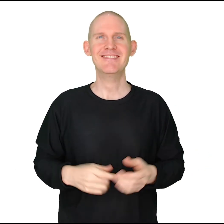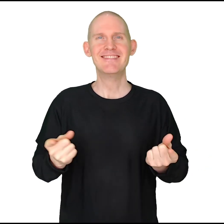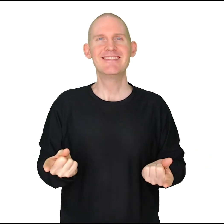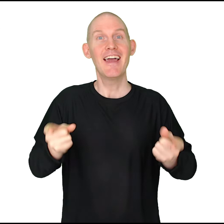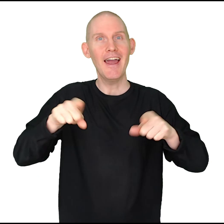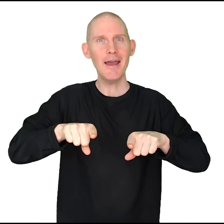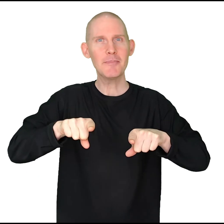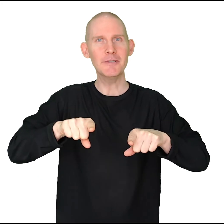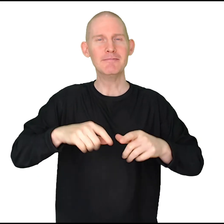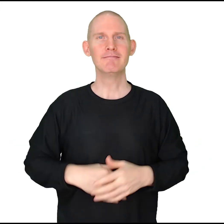happen.